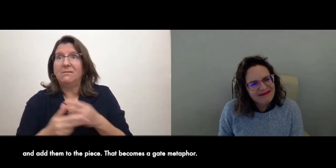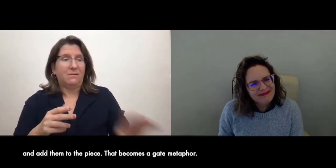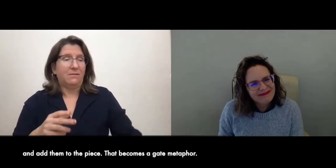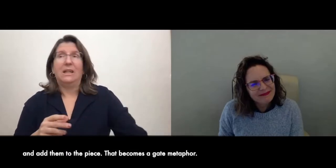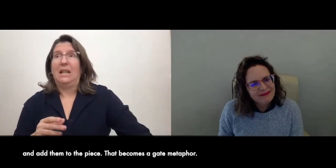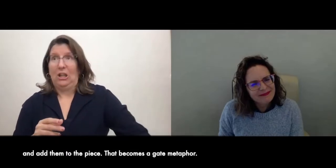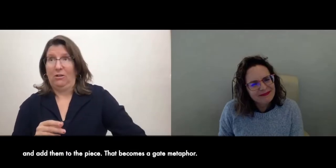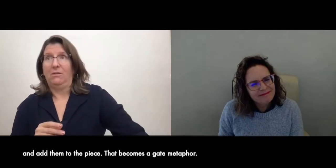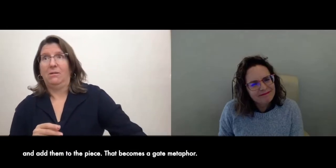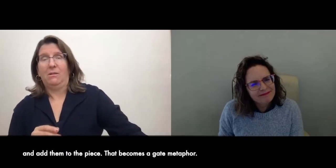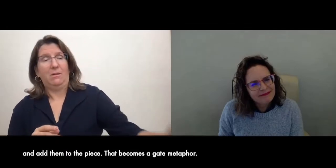piece.